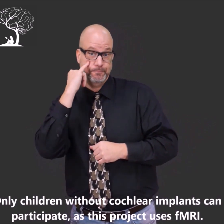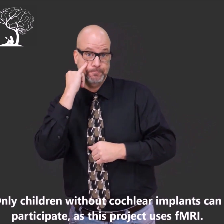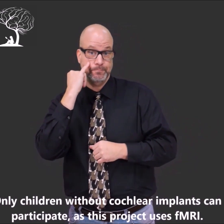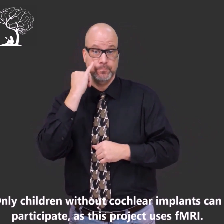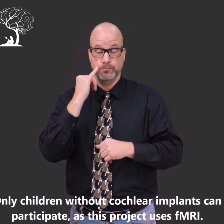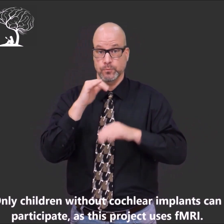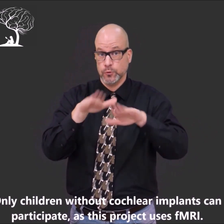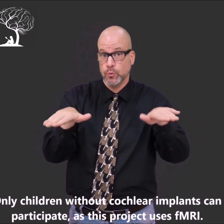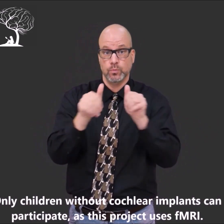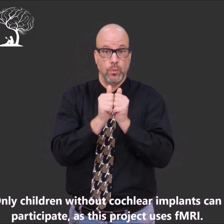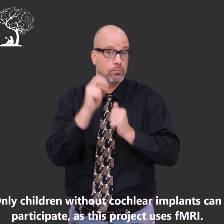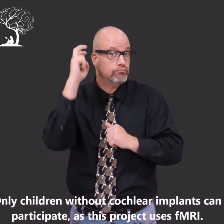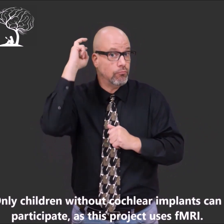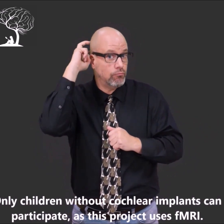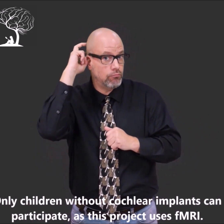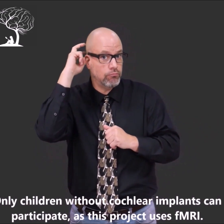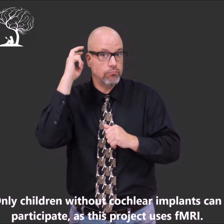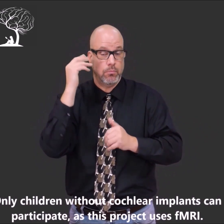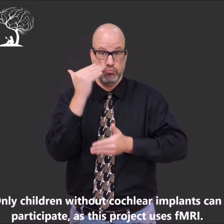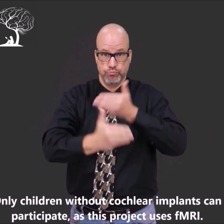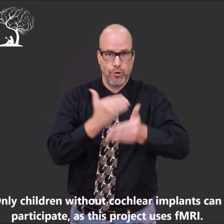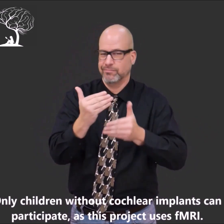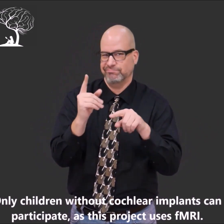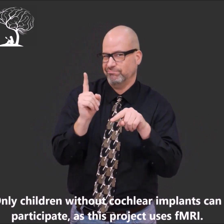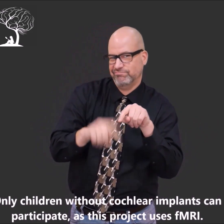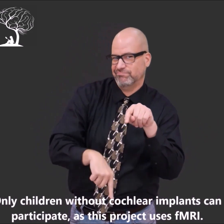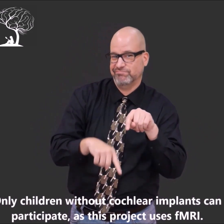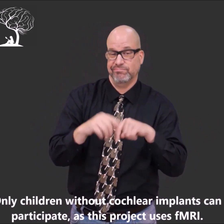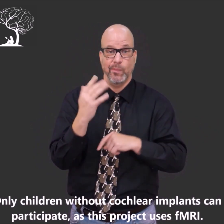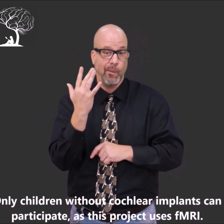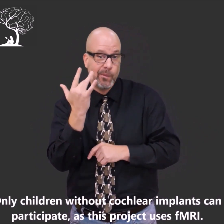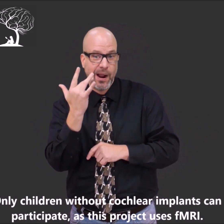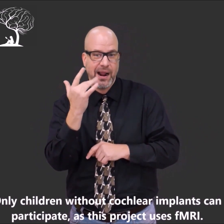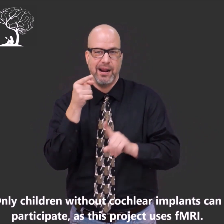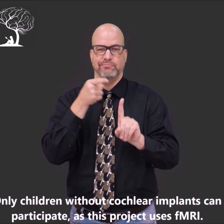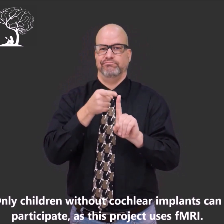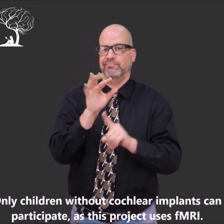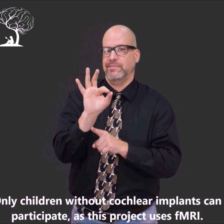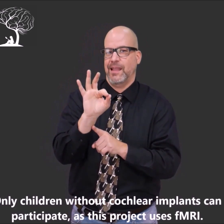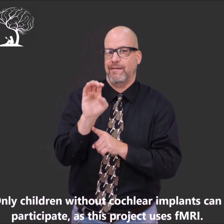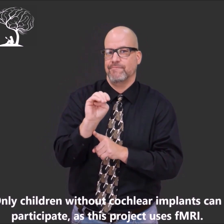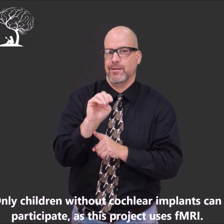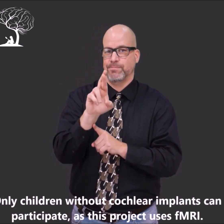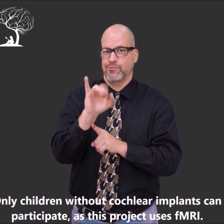Only children without cochlear implants can participate, as this project uses fMRI.